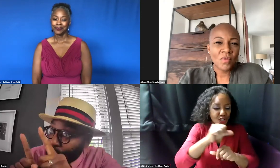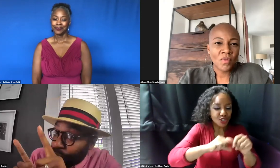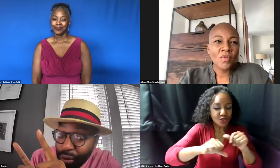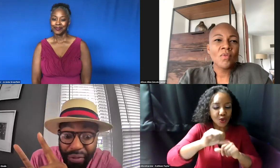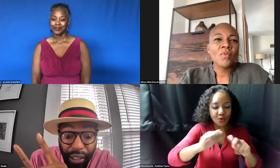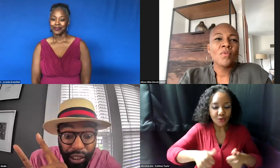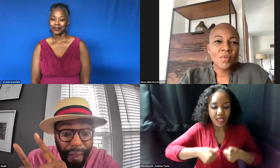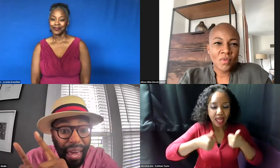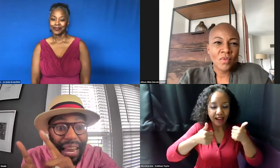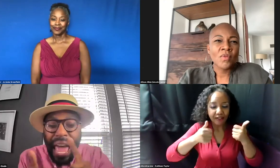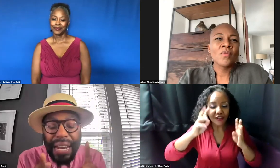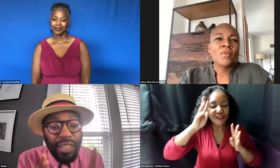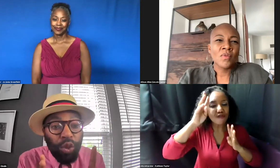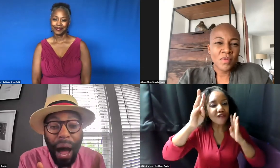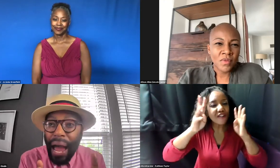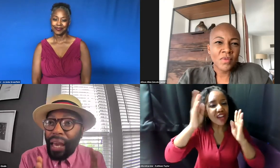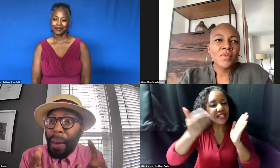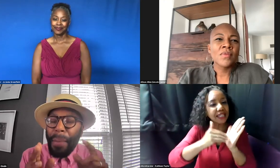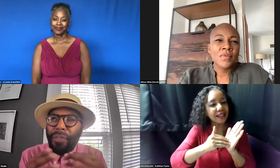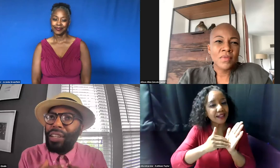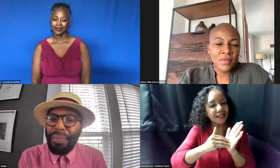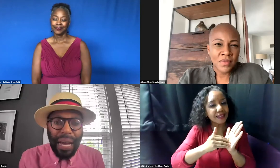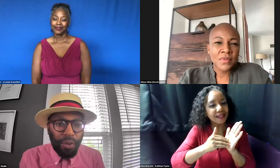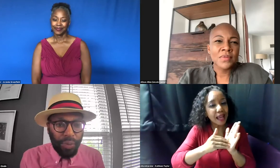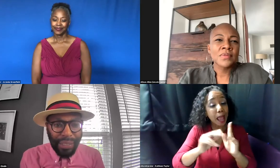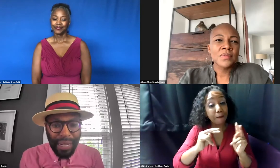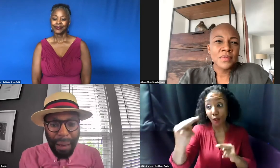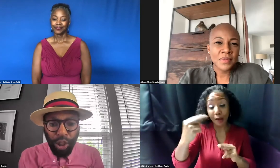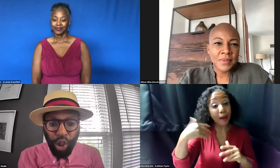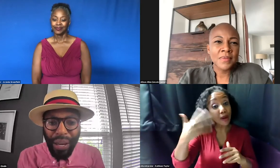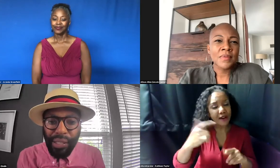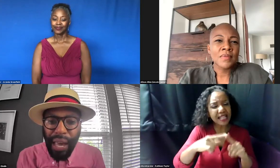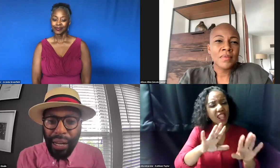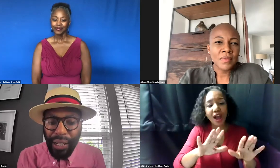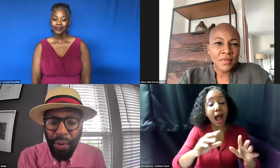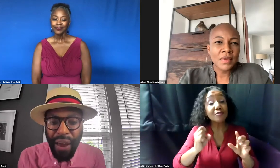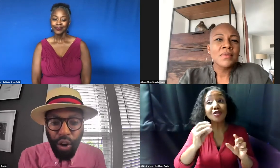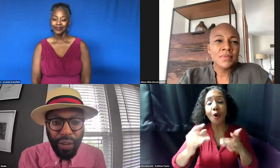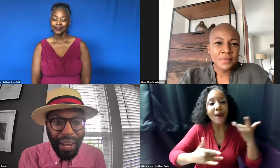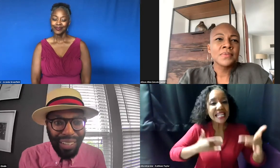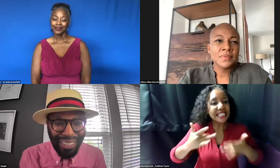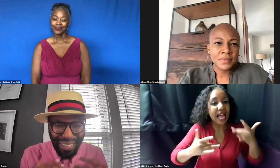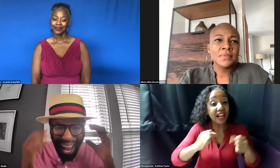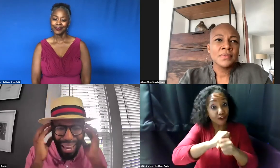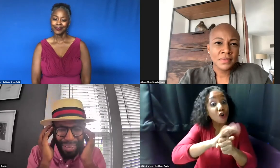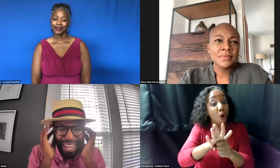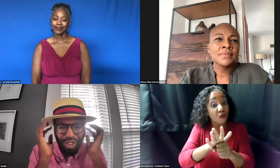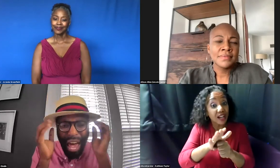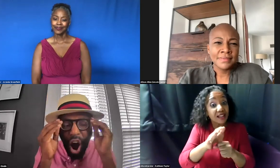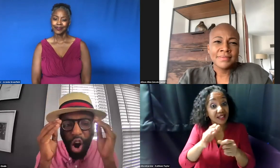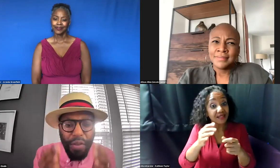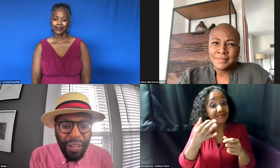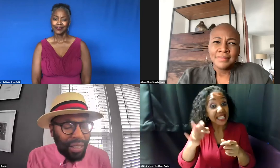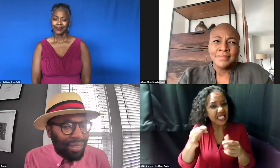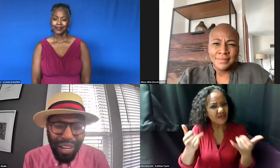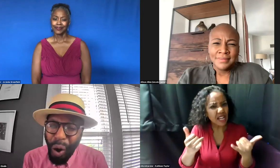us opportunities for reinvention. And this is why, and people have looked at me like I'm crazy when I said, I'm so excited that we've had COVID-19. It's like, Dr. Emdin, that's